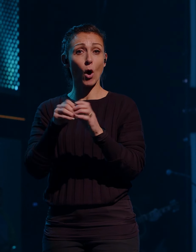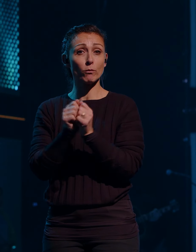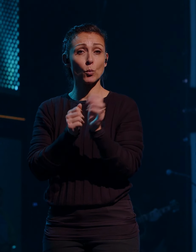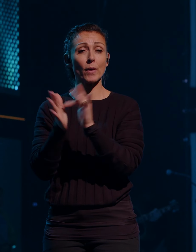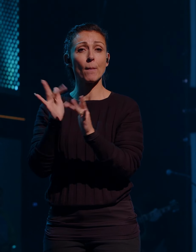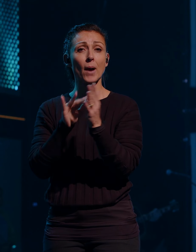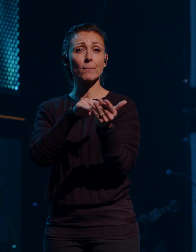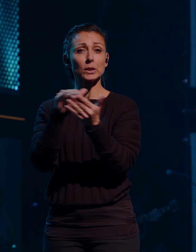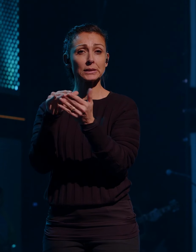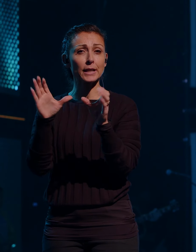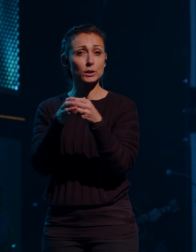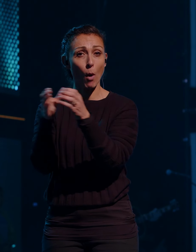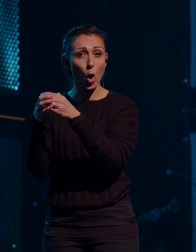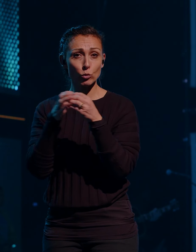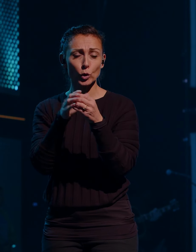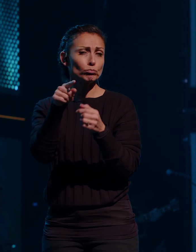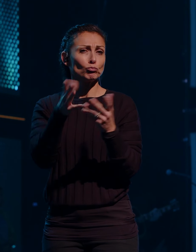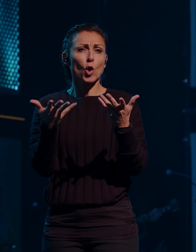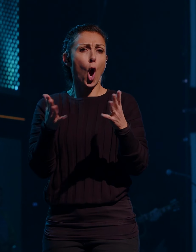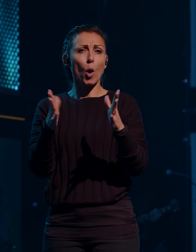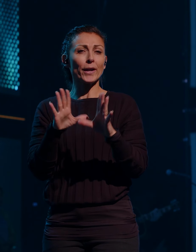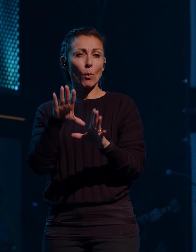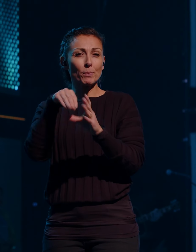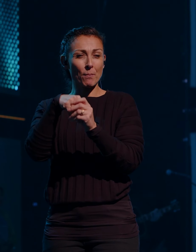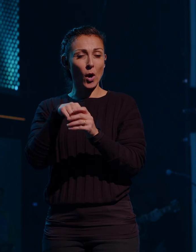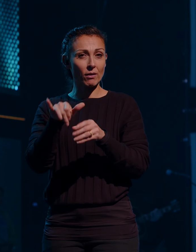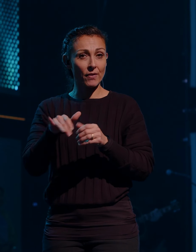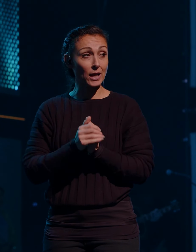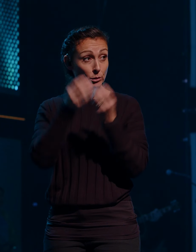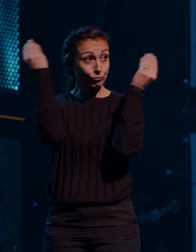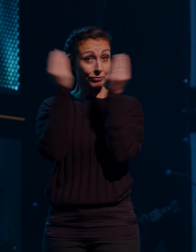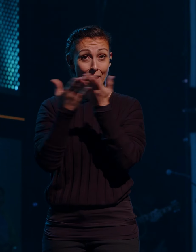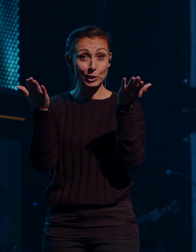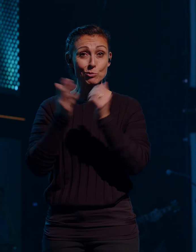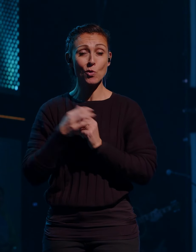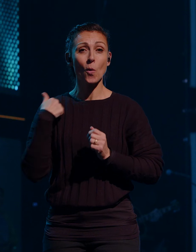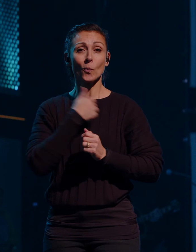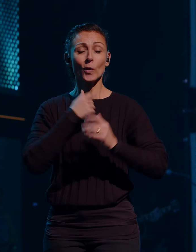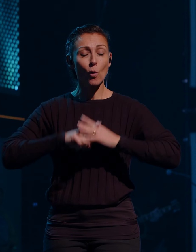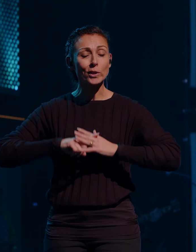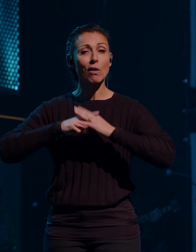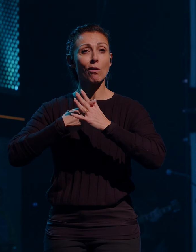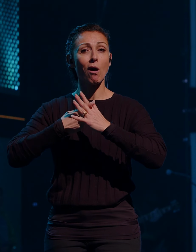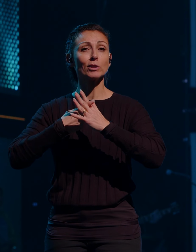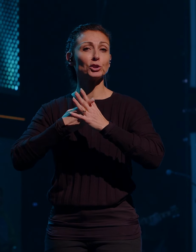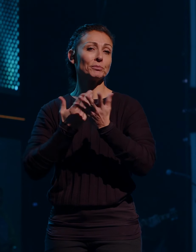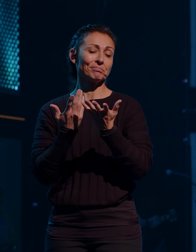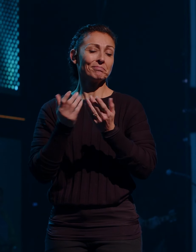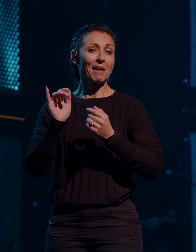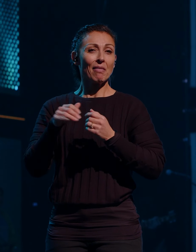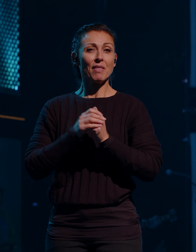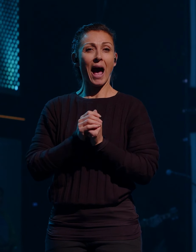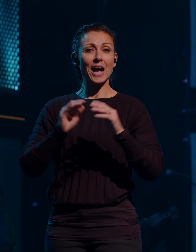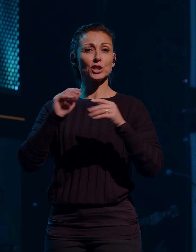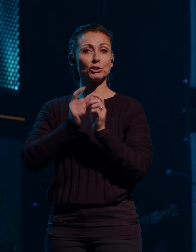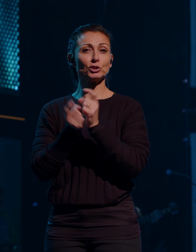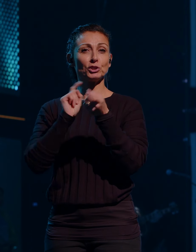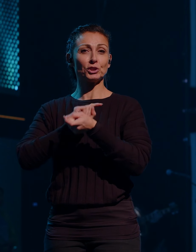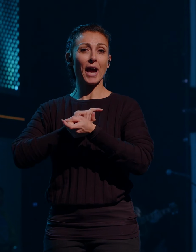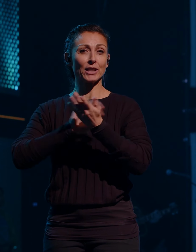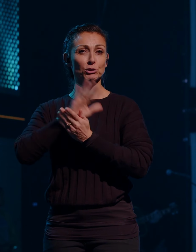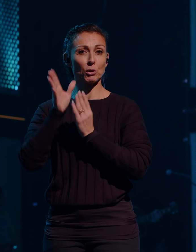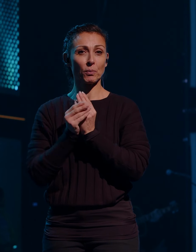are going to meet right here in this room on the 17th, Wednesday, to inaugurate it, to launch it, to kick it off. So we're all coming together at